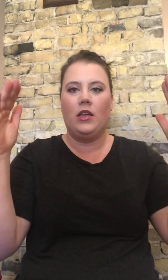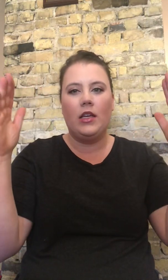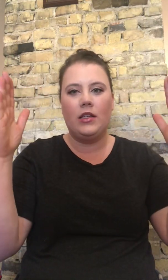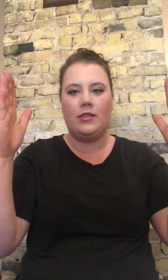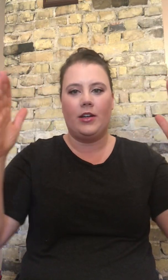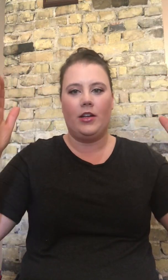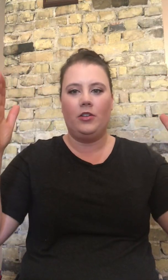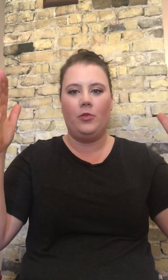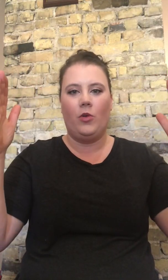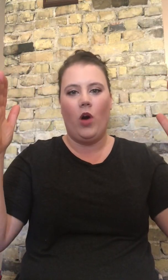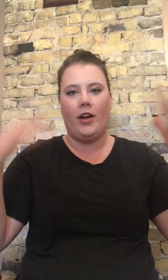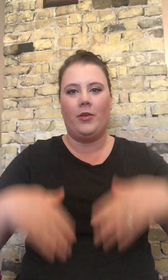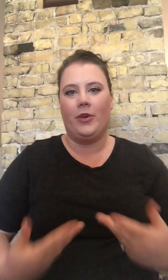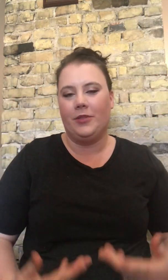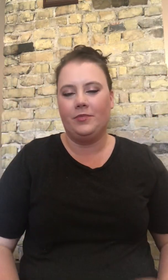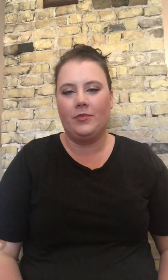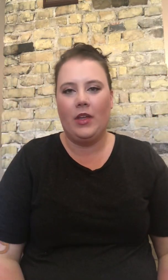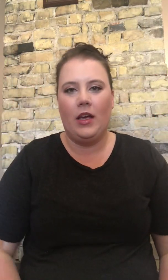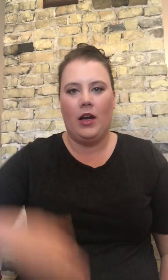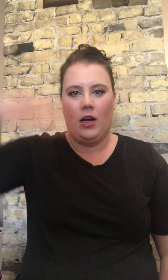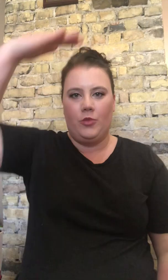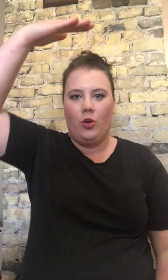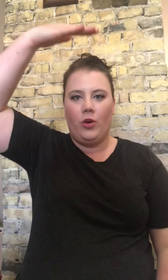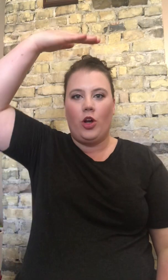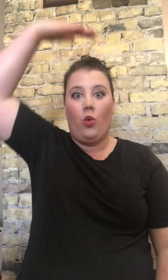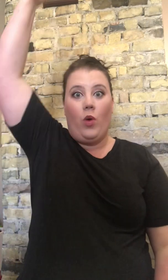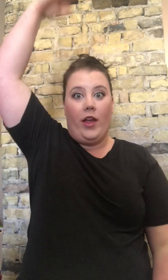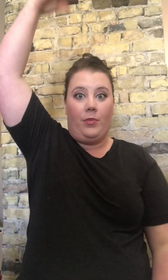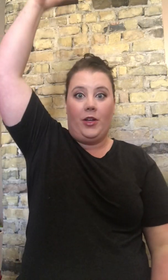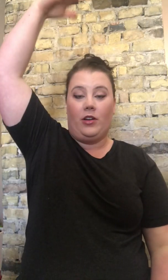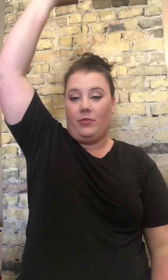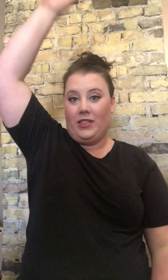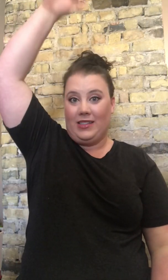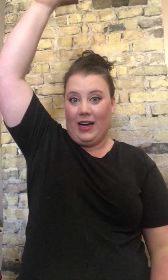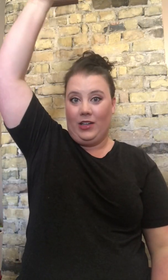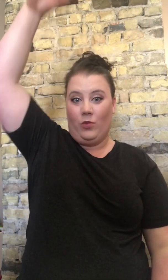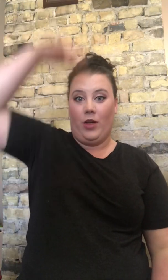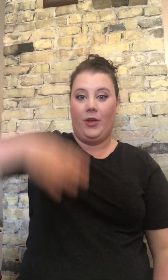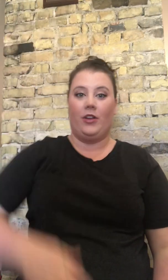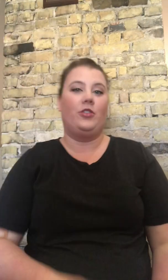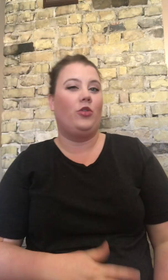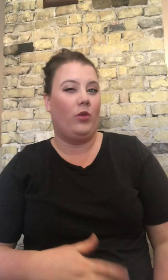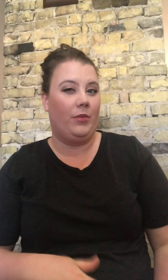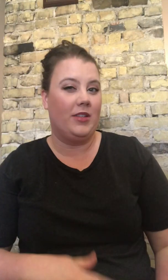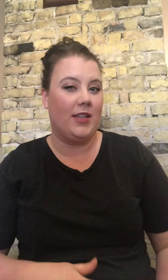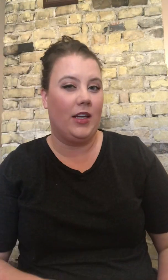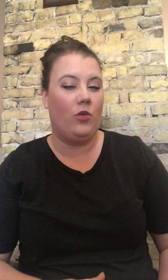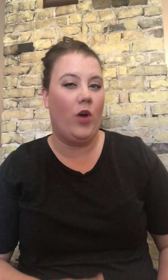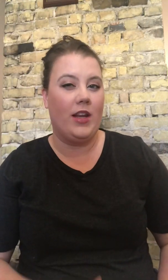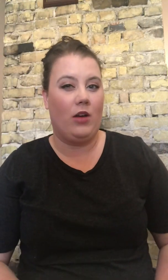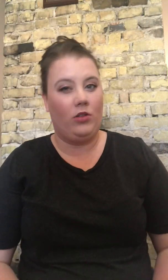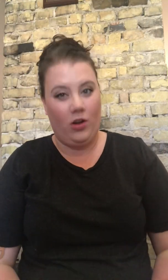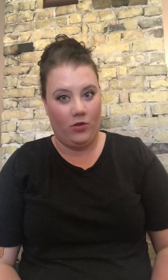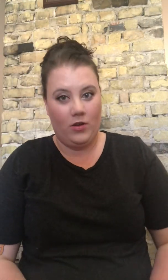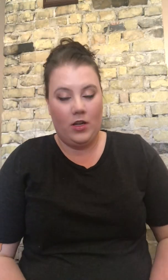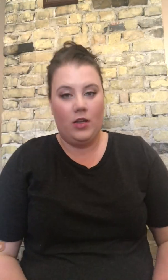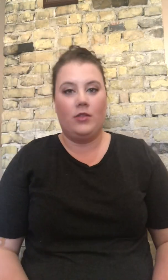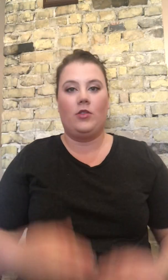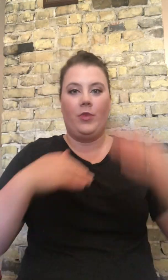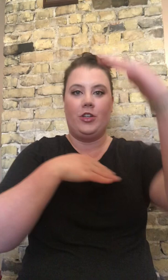in this area a little bit wider, but you don't want to go way up here and be signing way up here, and you don't want to be signing way down low. So make sure